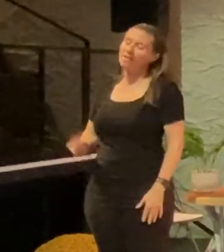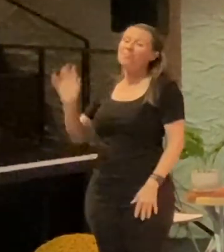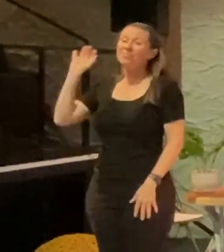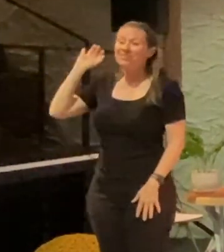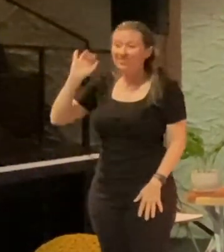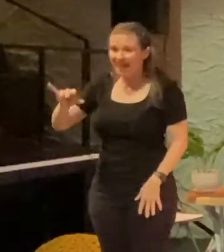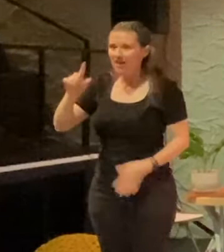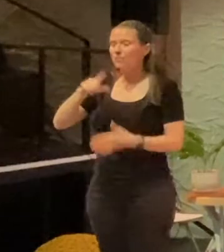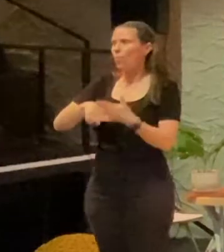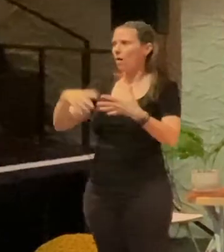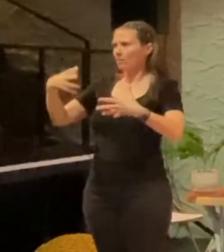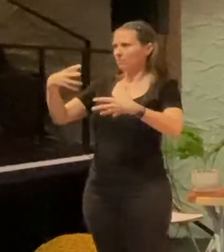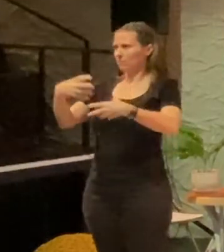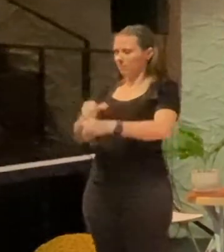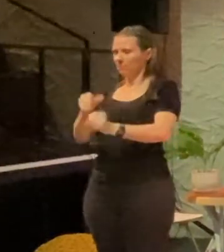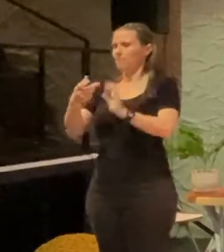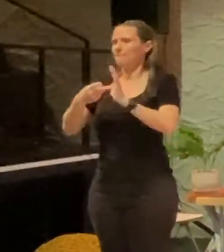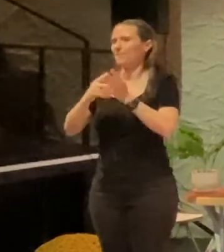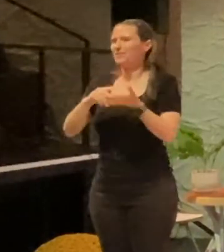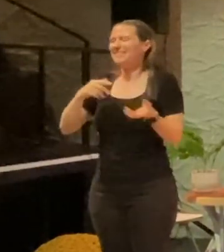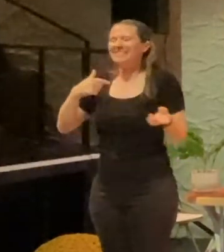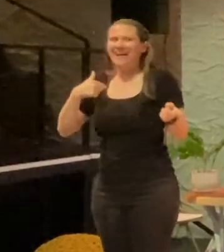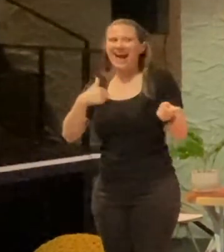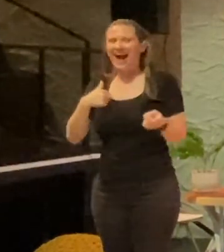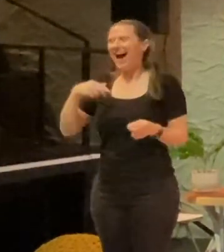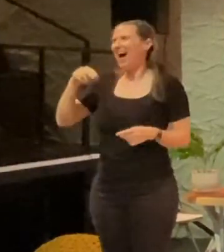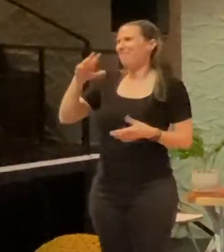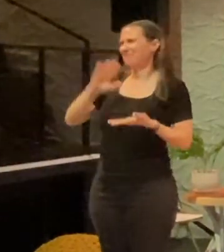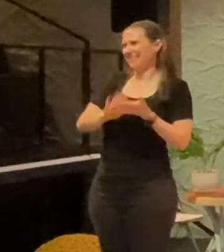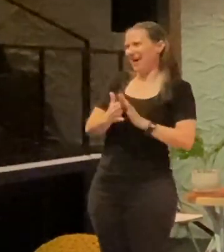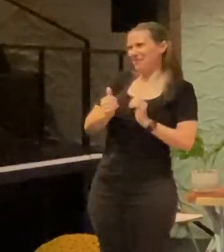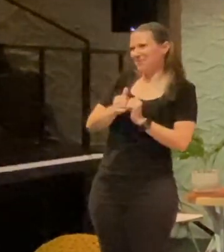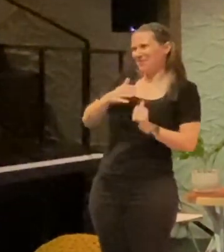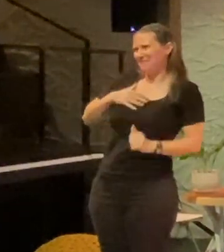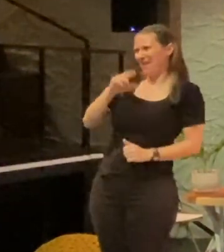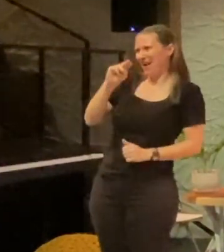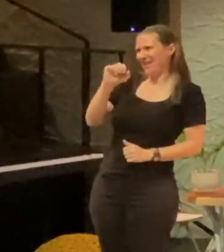what you would have heard. Nerding out, done.